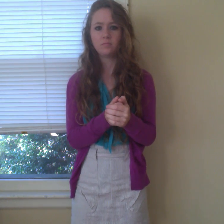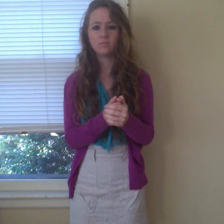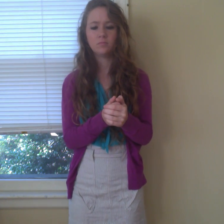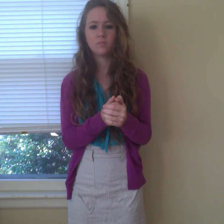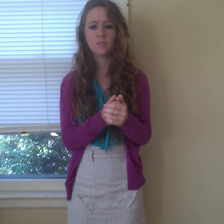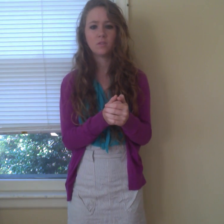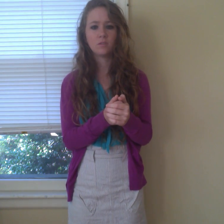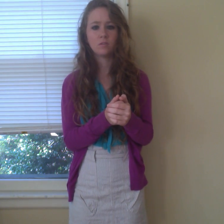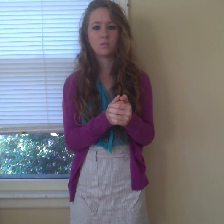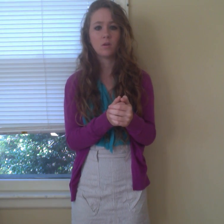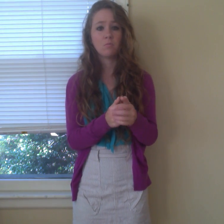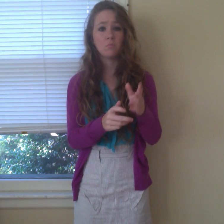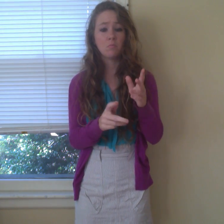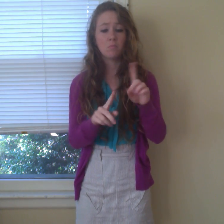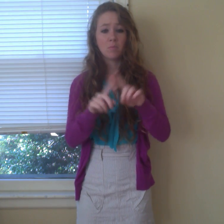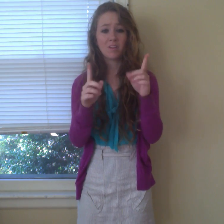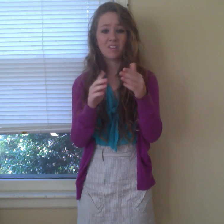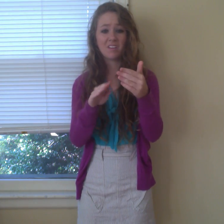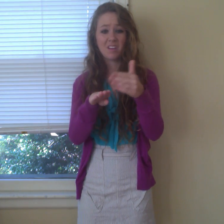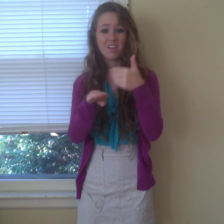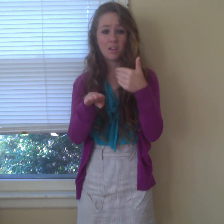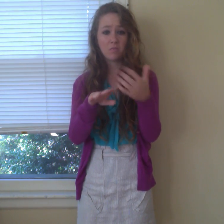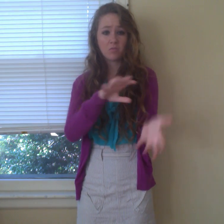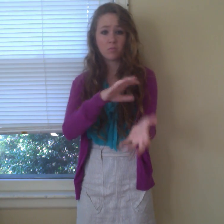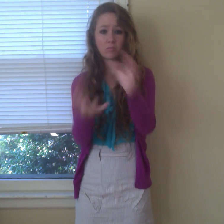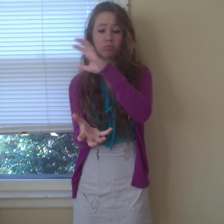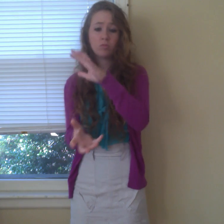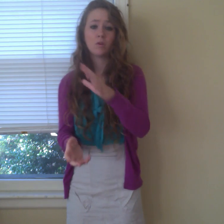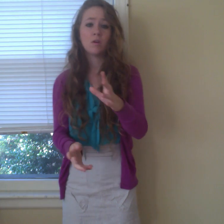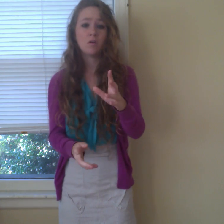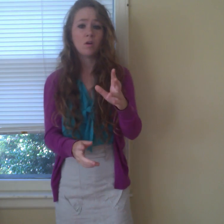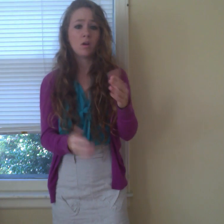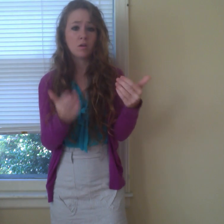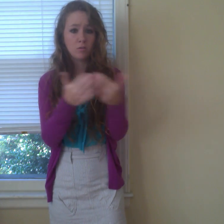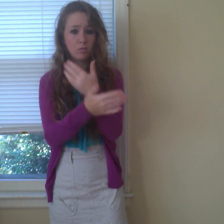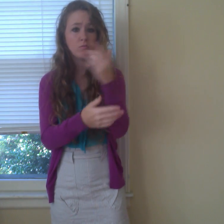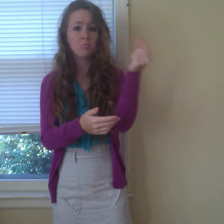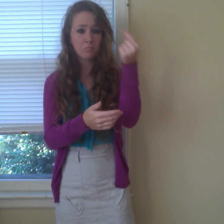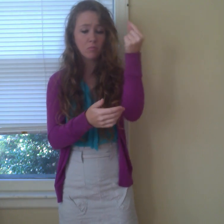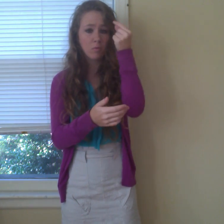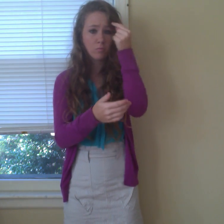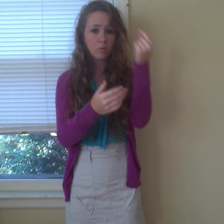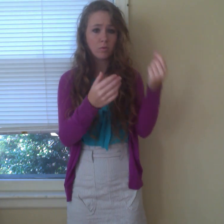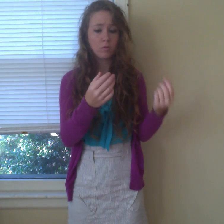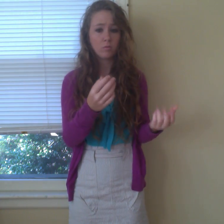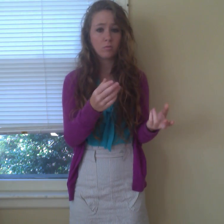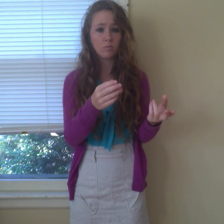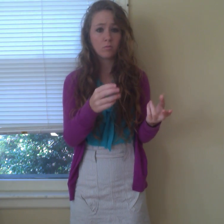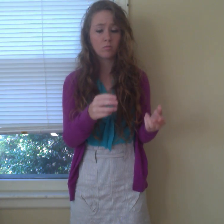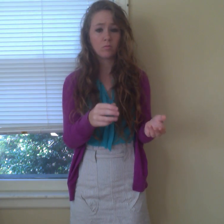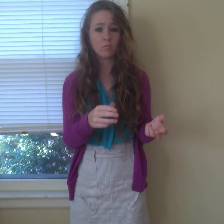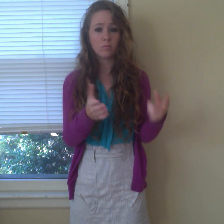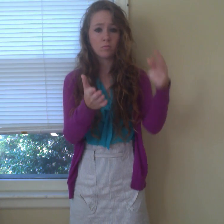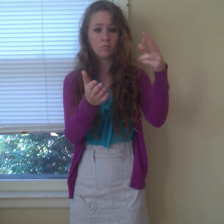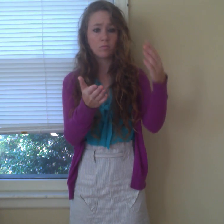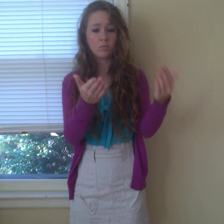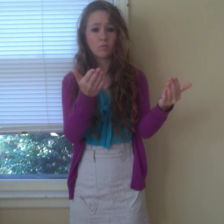and restore order. And who is best able to put an end to the chaos? The very people who started it.